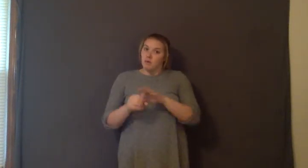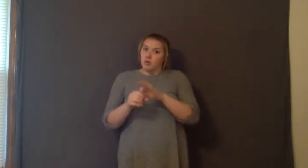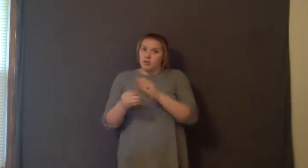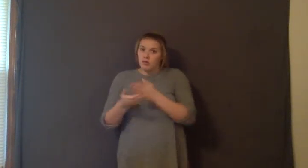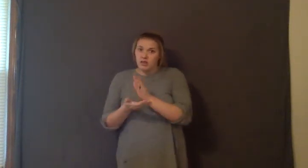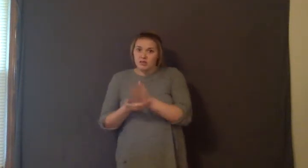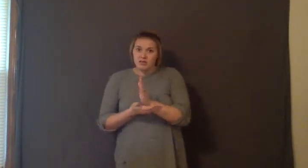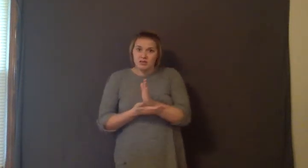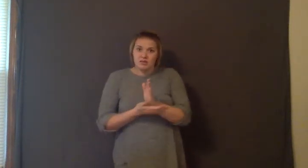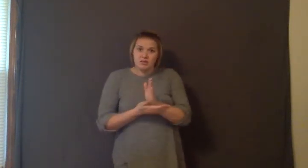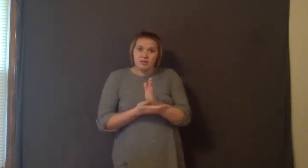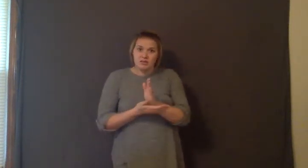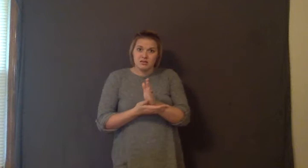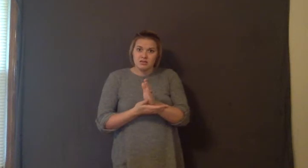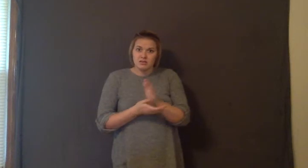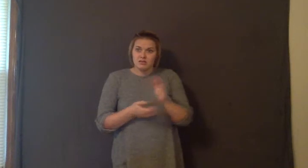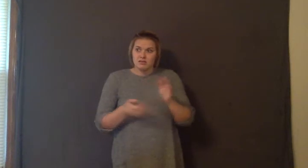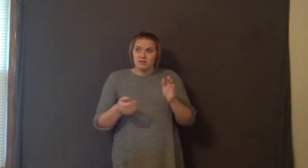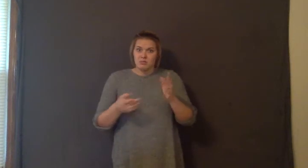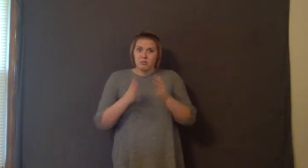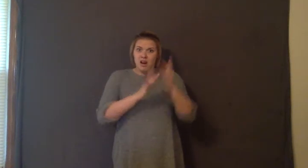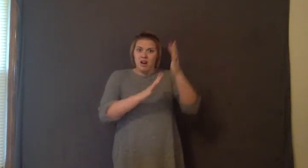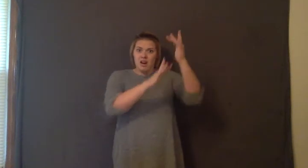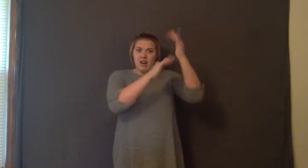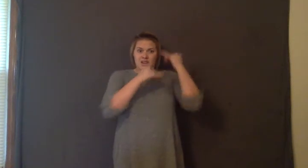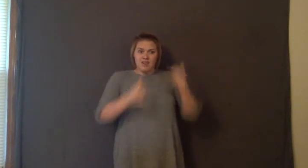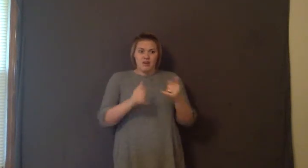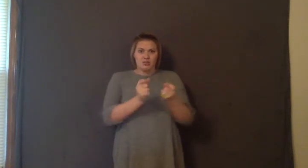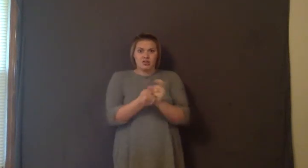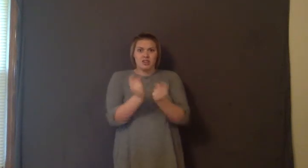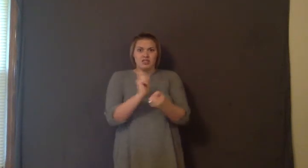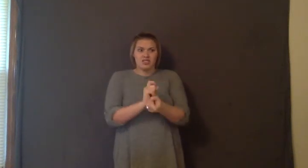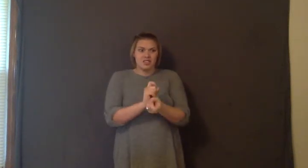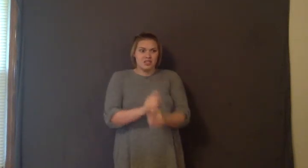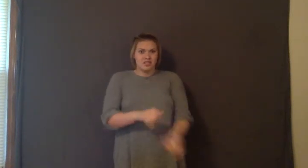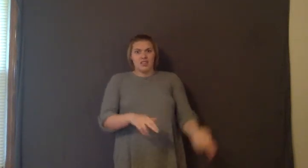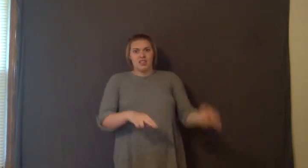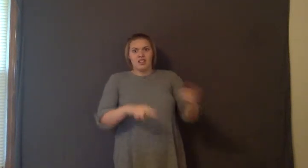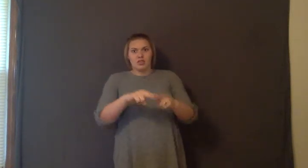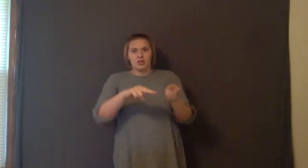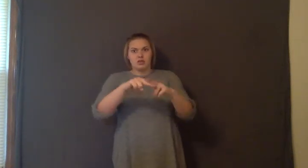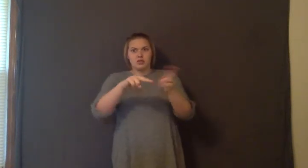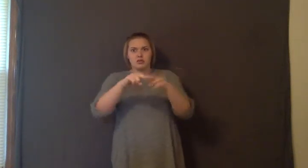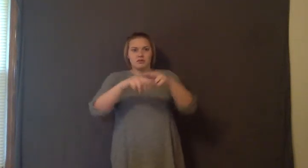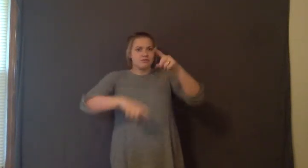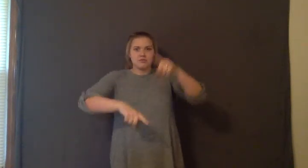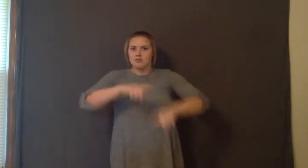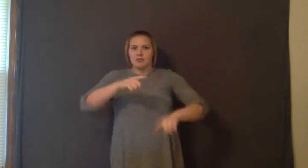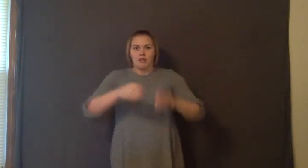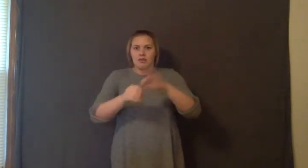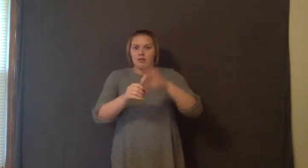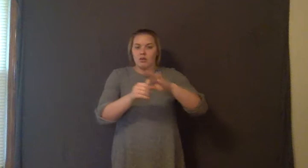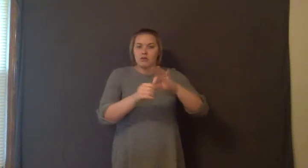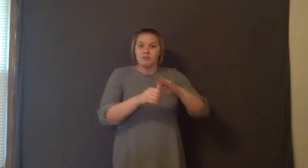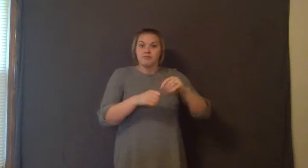stunning silence. I represent children. A lot of my clients are very young. The United States is the only country in the